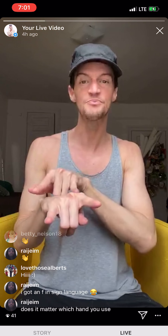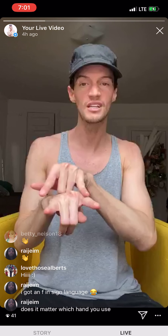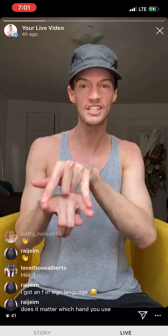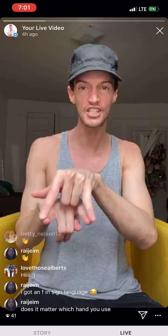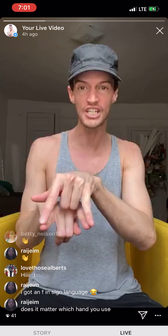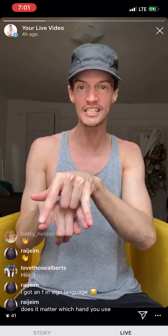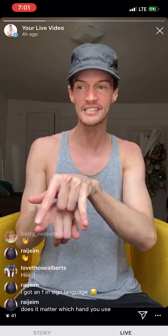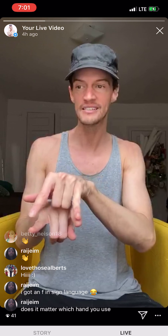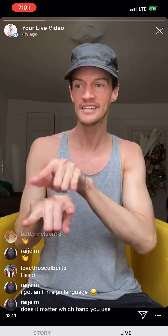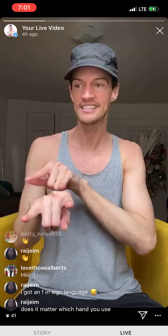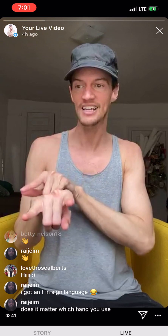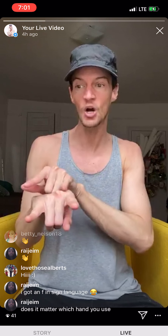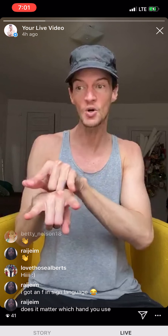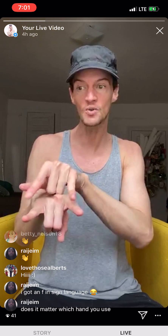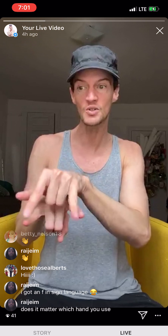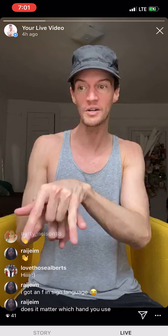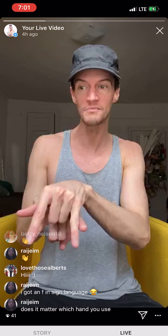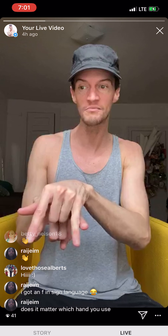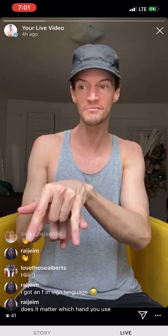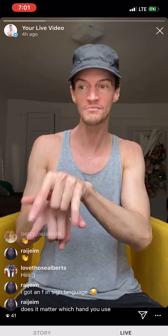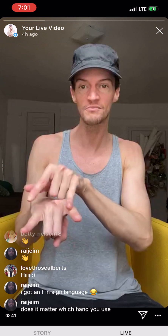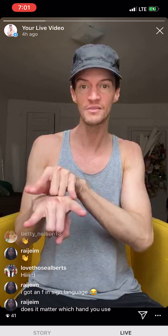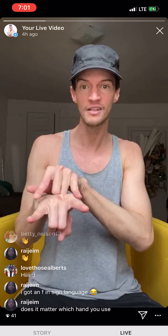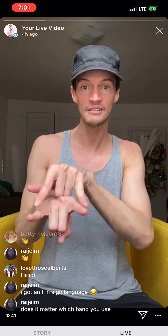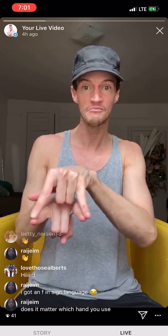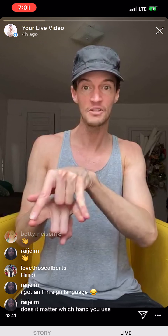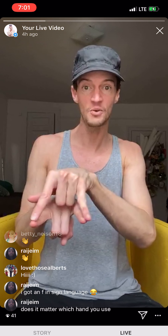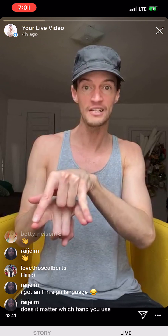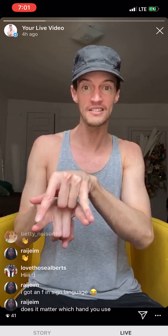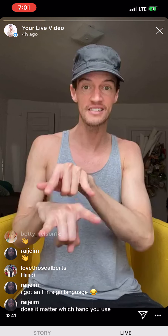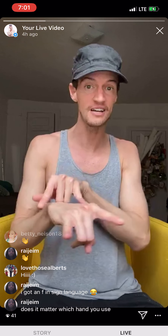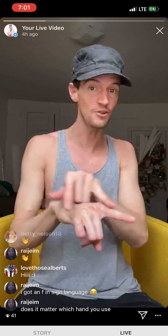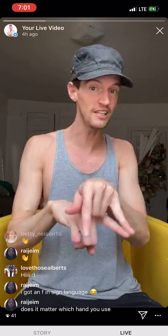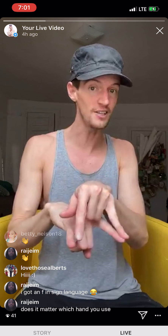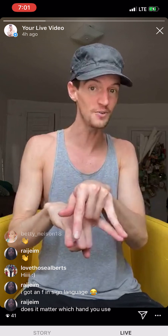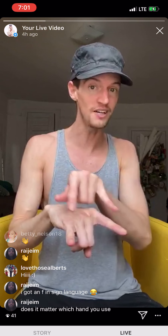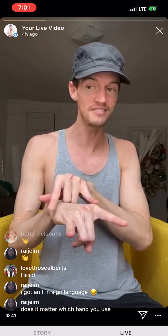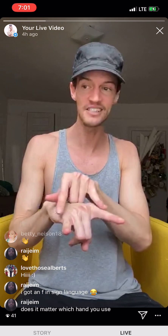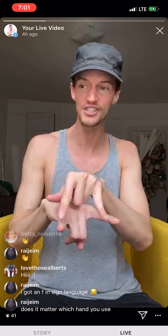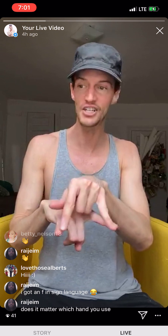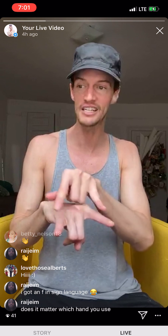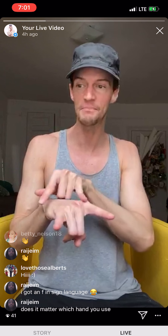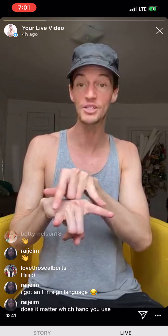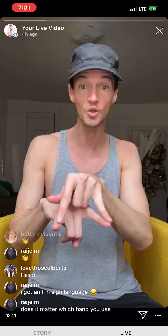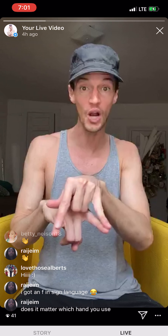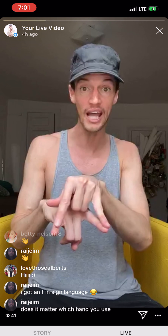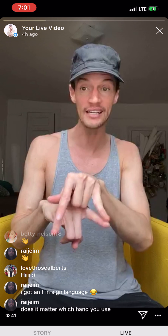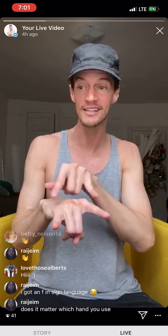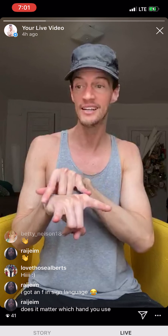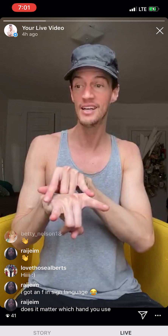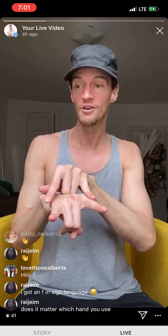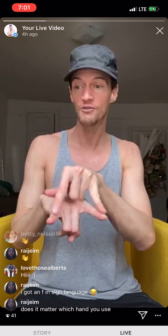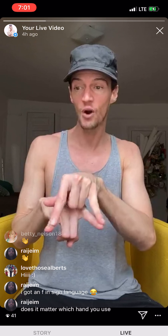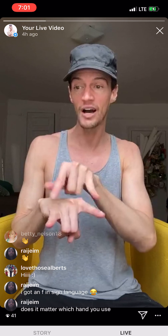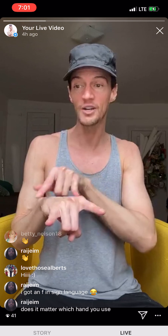To cheat. It's like oh this one this one is covering the other one. To cheat betray fraud or